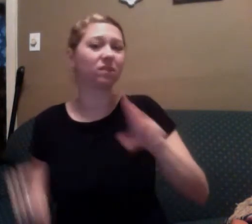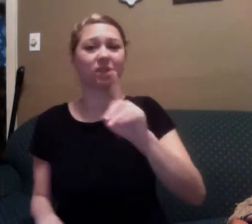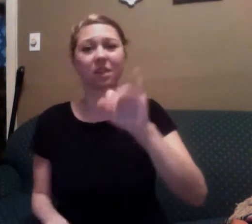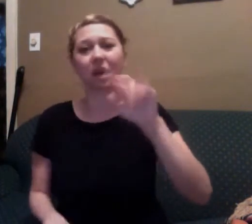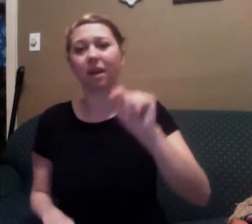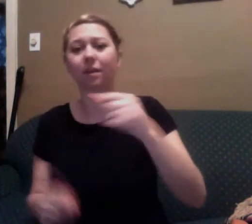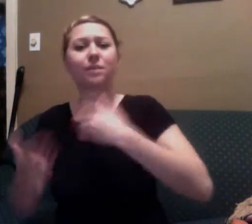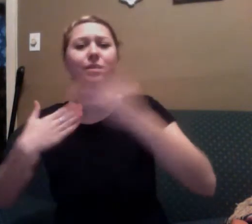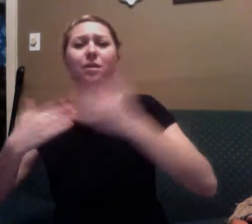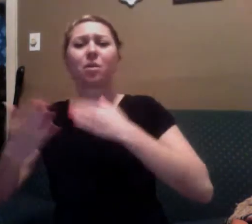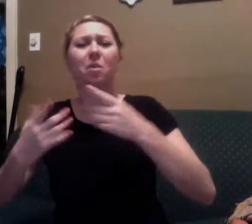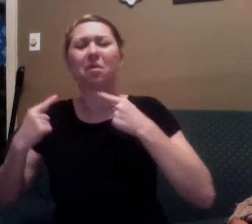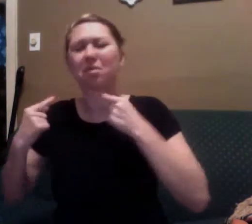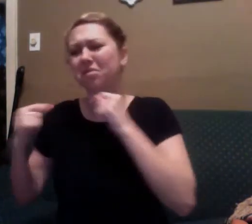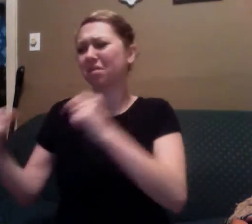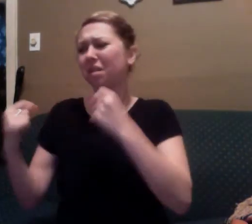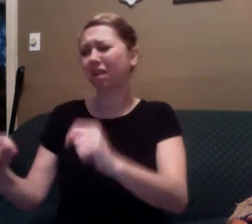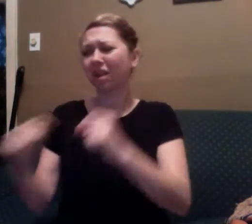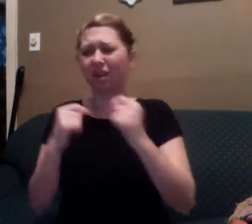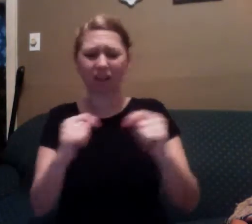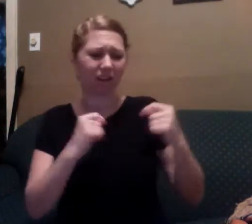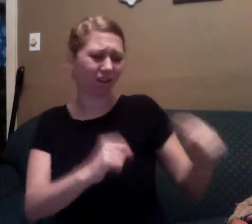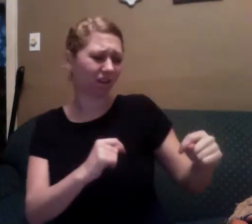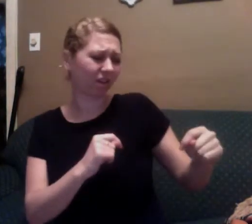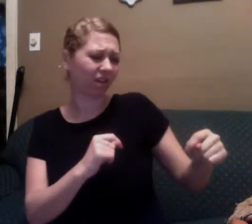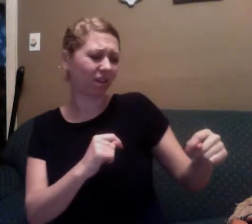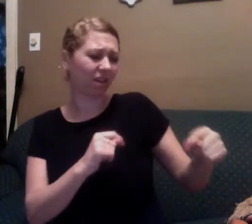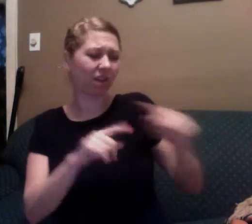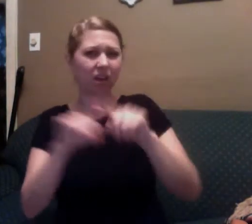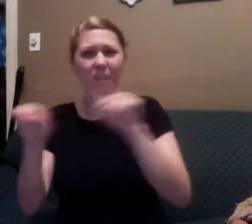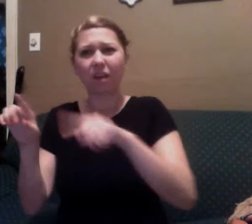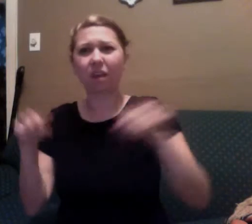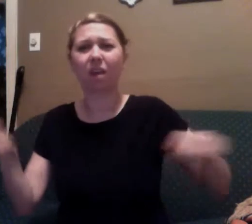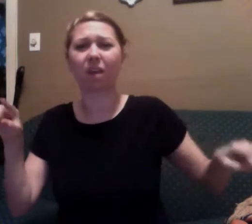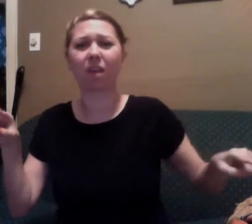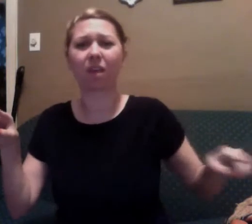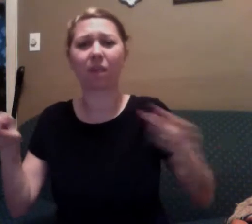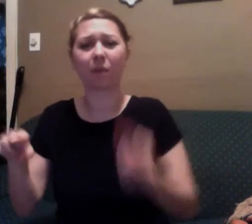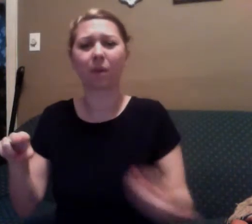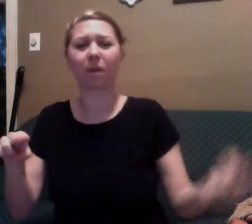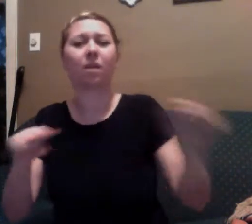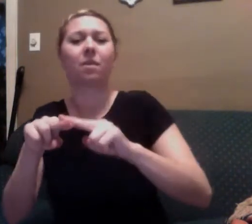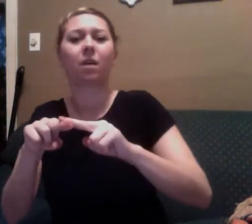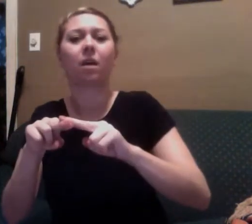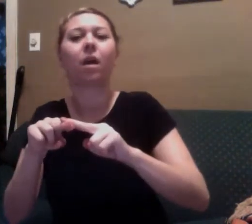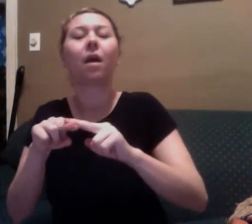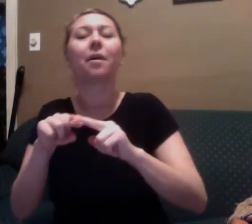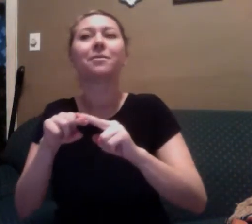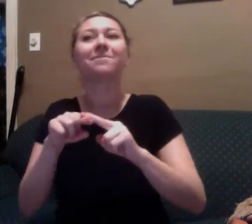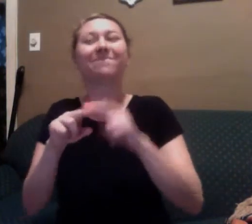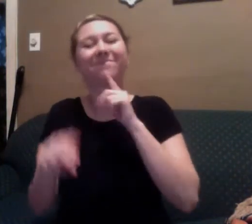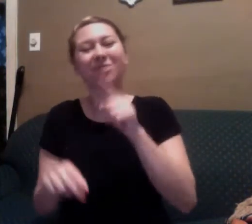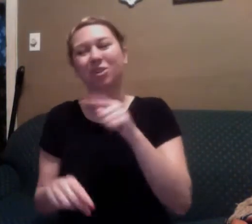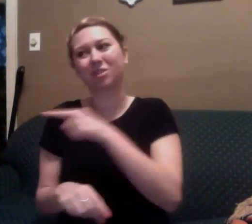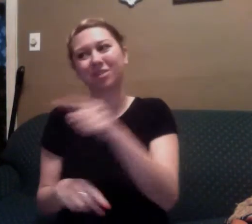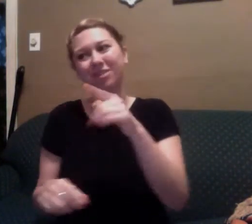lost always came back. I'm sure many of you know the feeling. As a neuroscientist, I wondered,